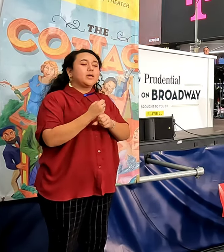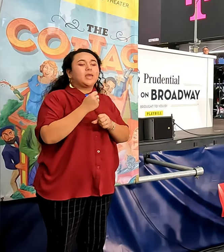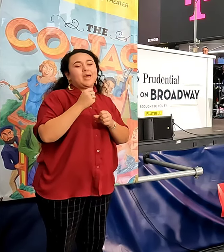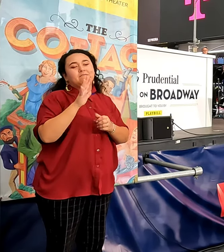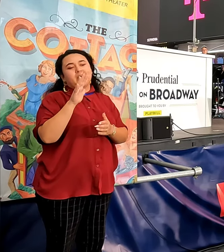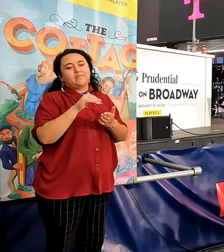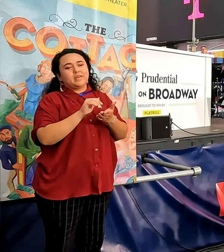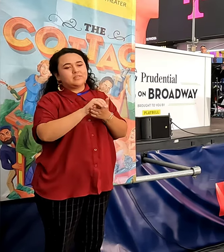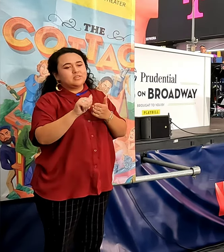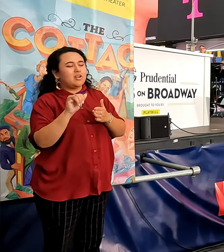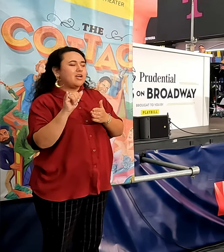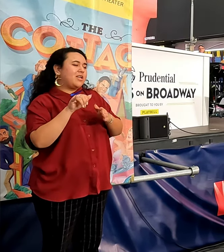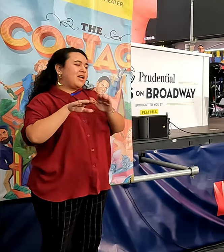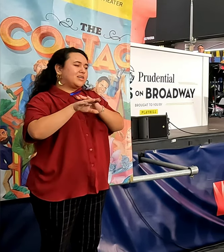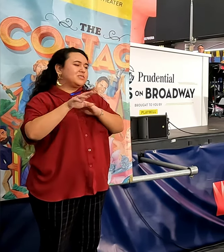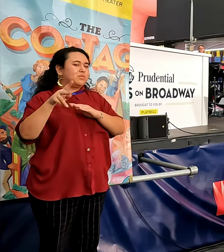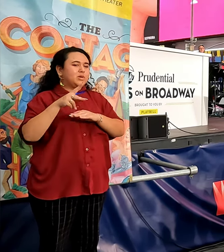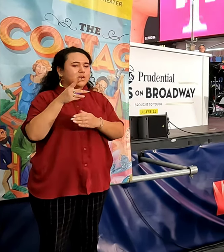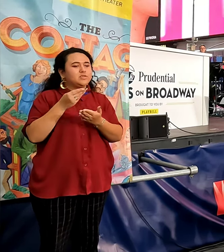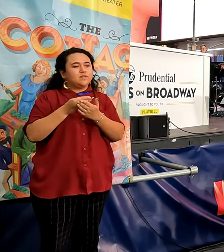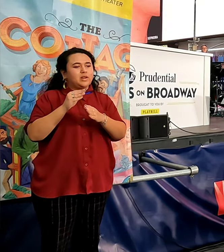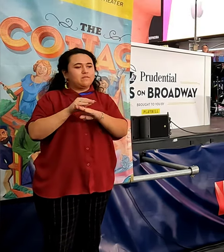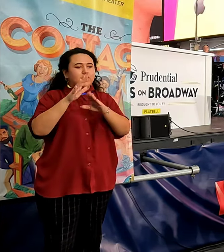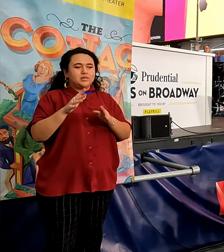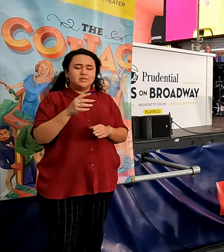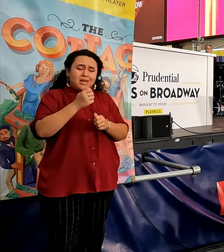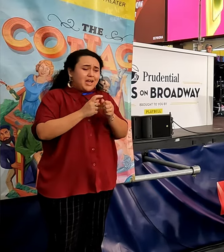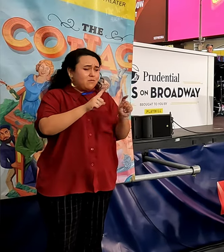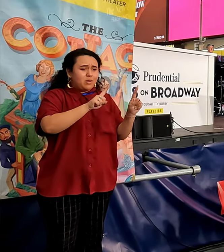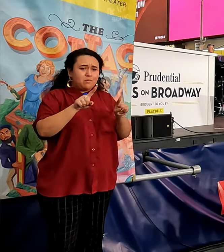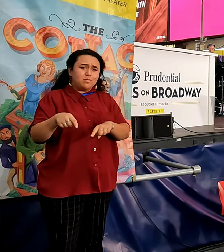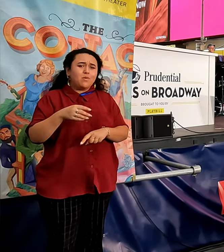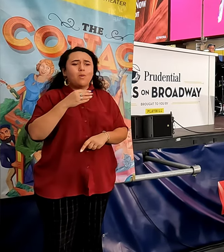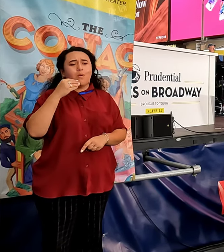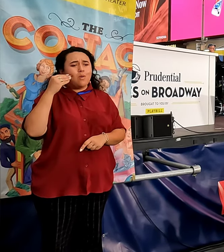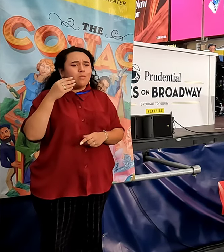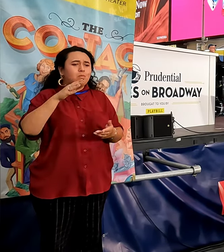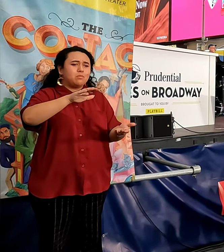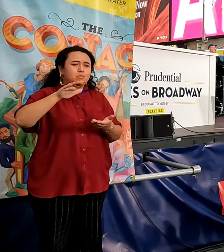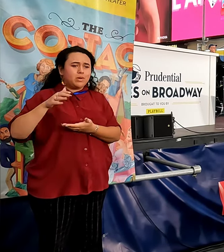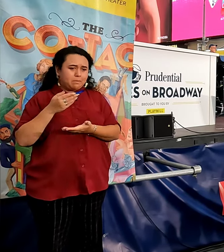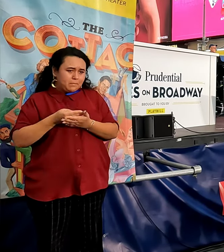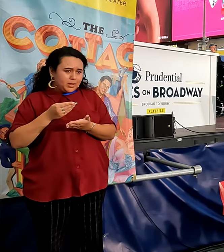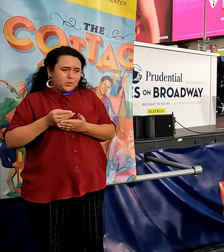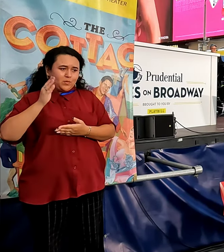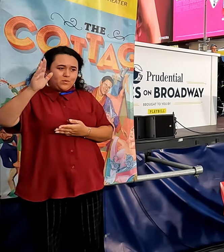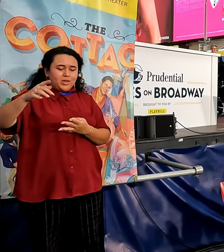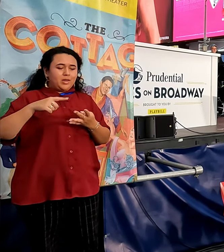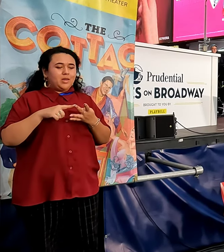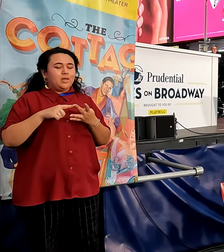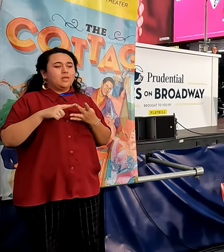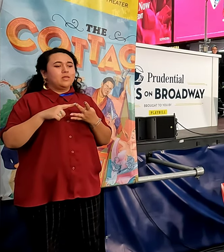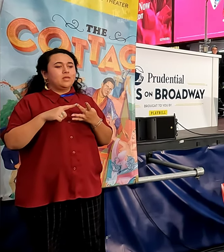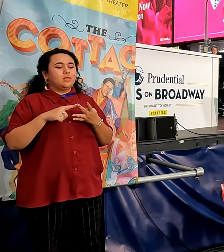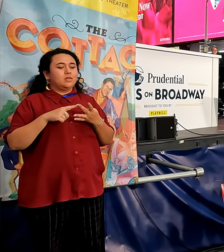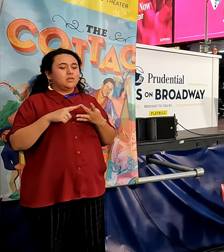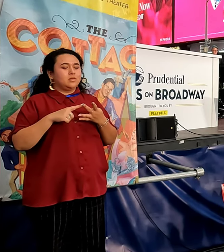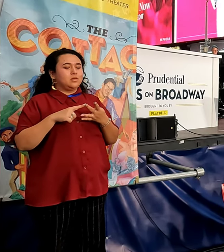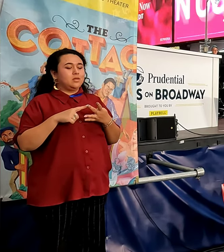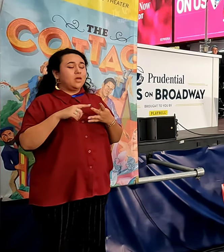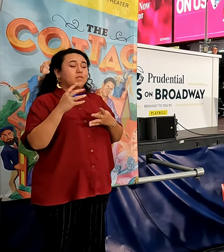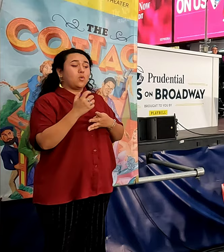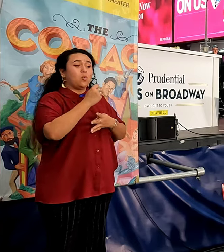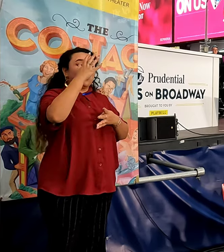access to a Prudential Advisor as well. So everybody's going home with something. Now, the winner of the